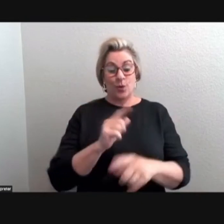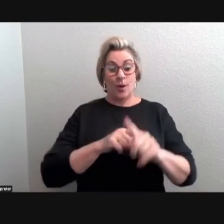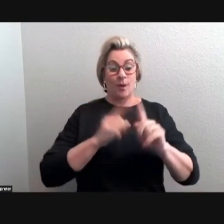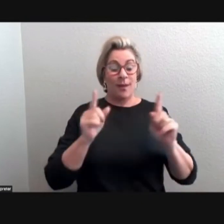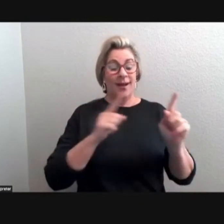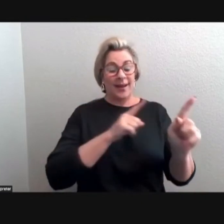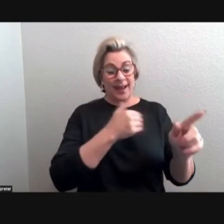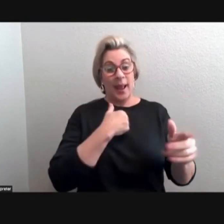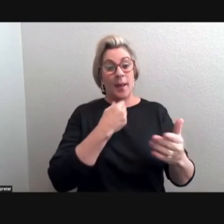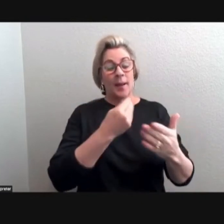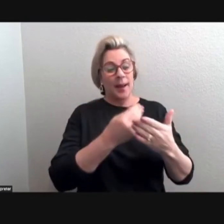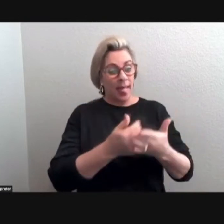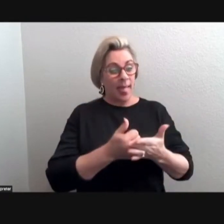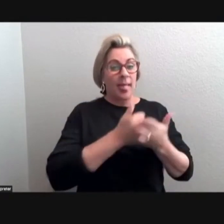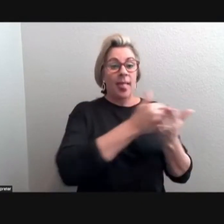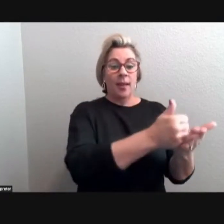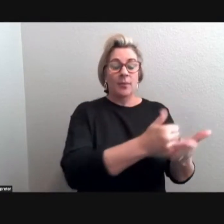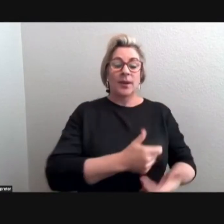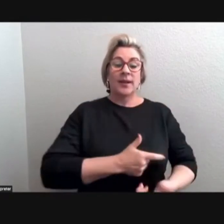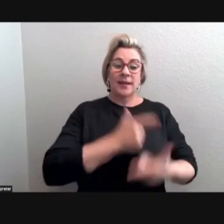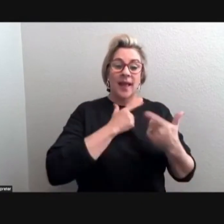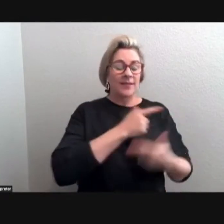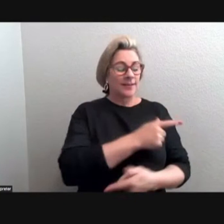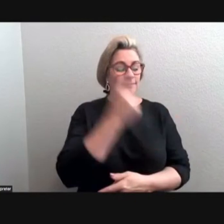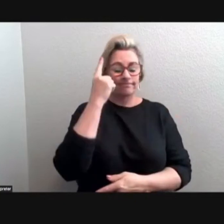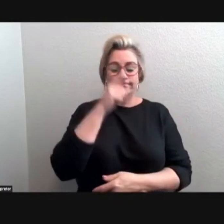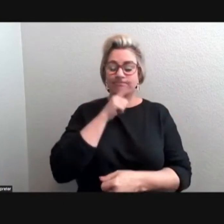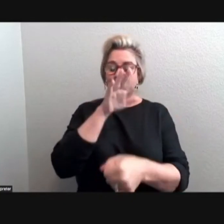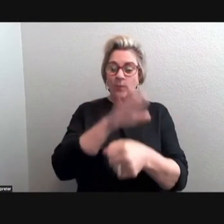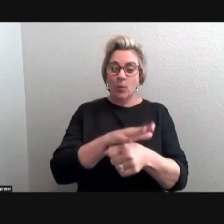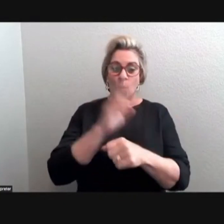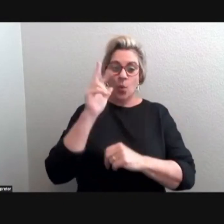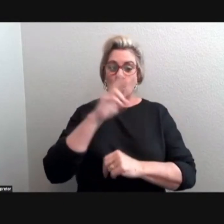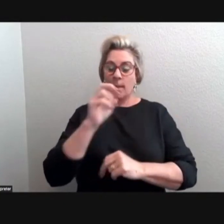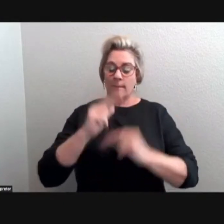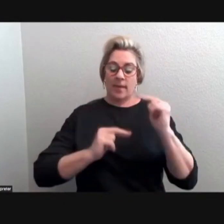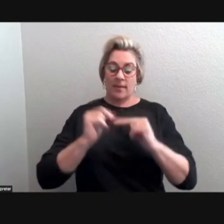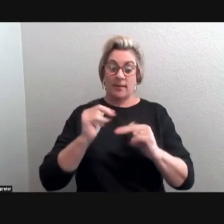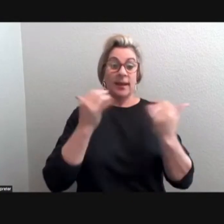life back, and he wants to rebuild the property. We are